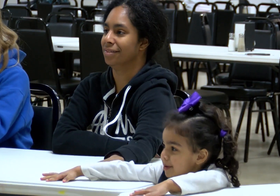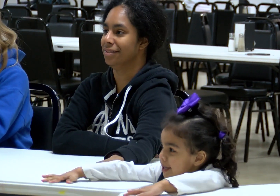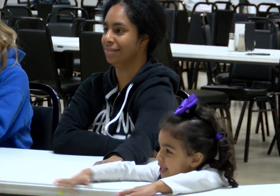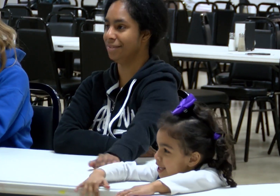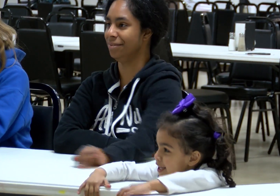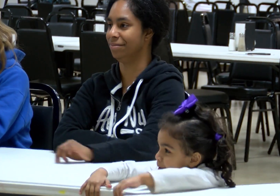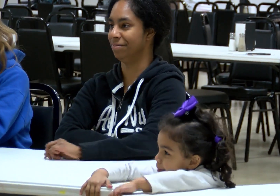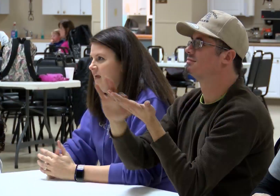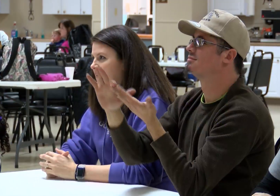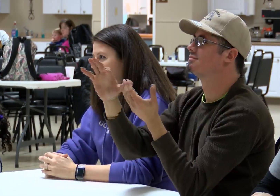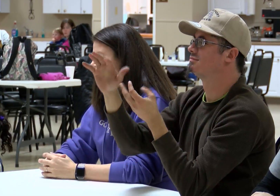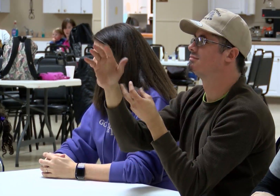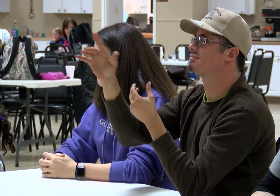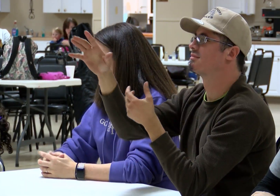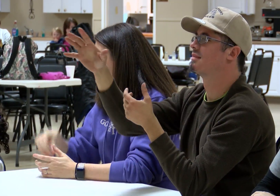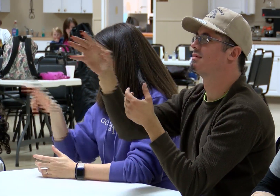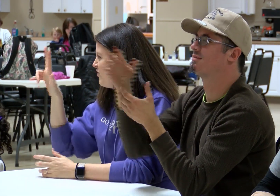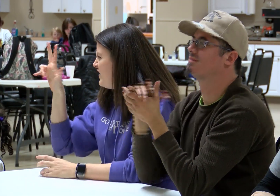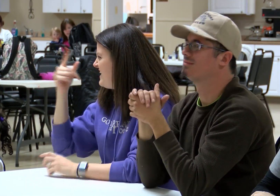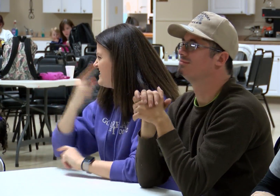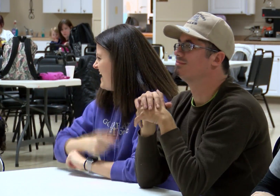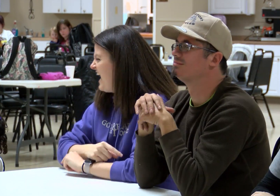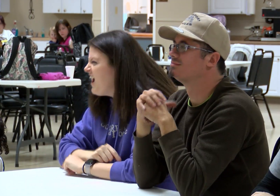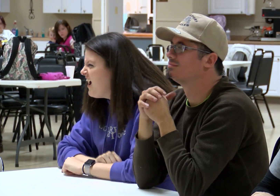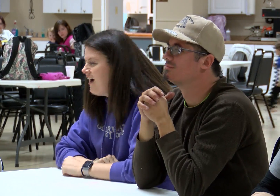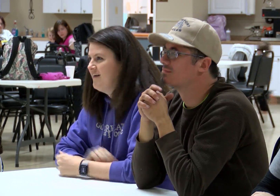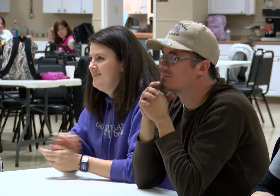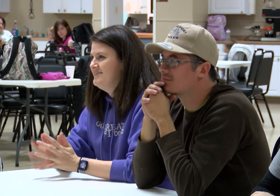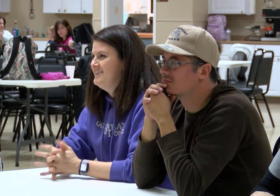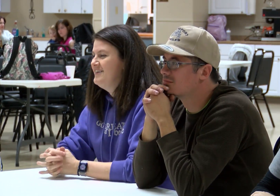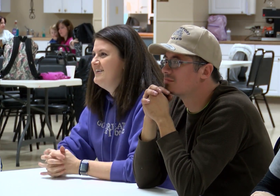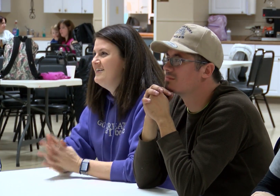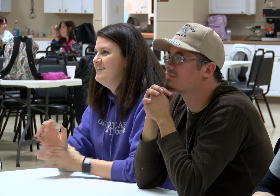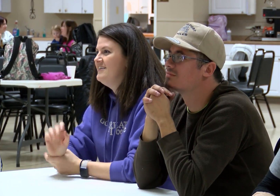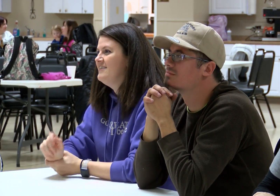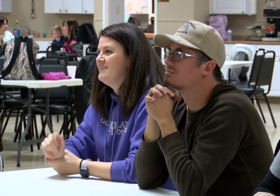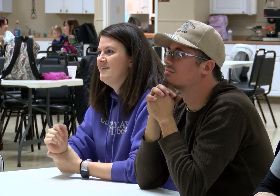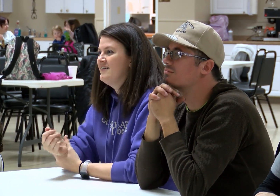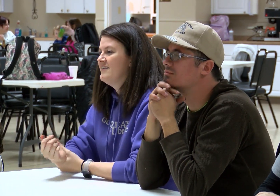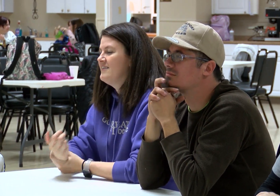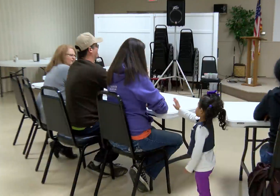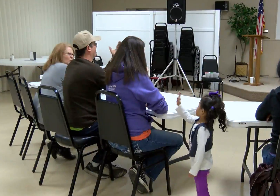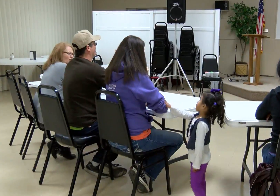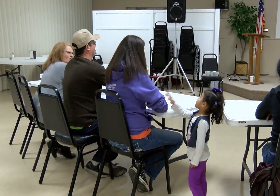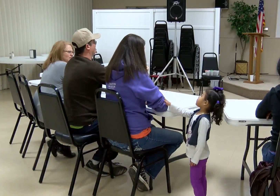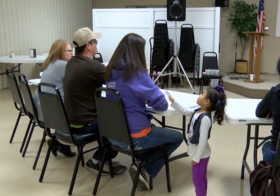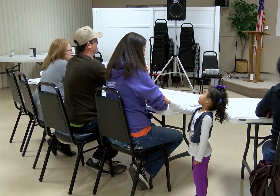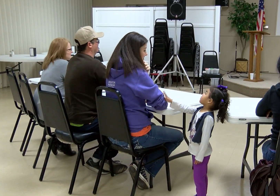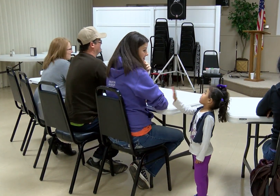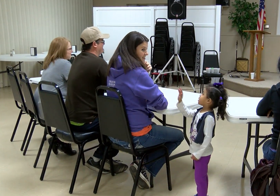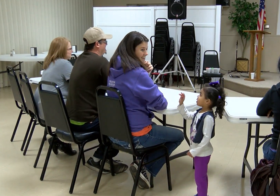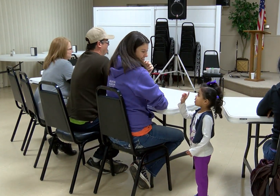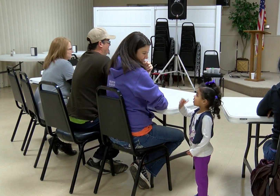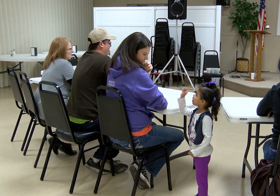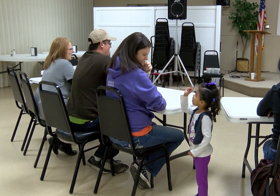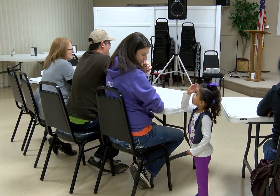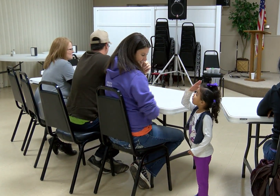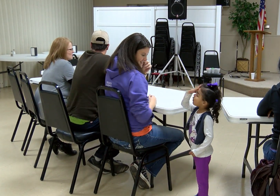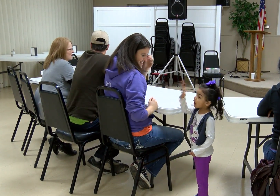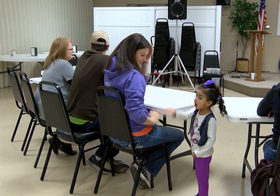program. Several members, including Cody and his wife have children who are not deaf, but experience deaf culture at home, which